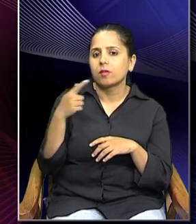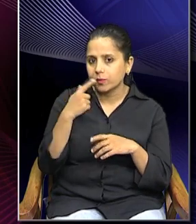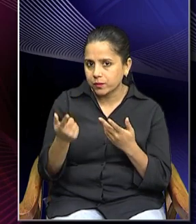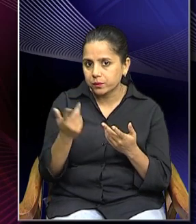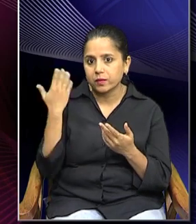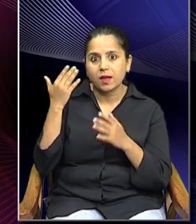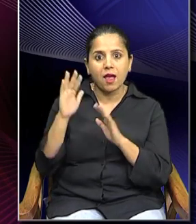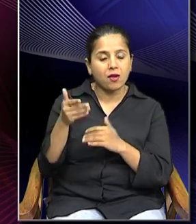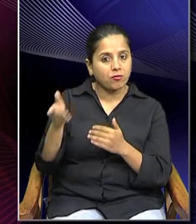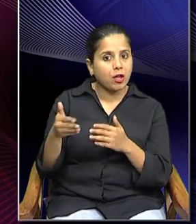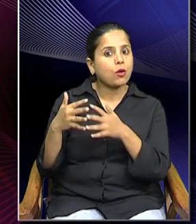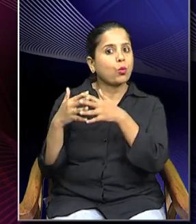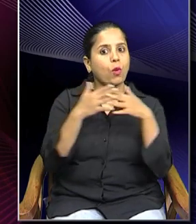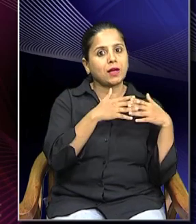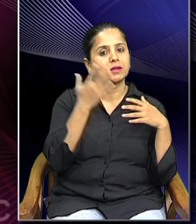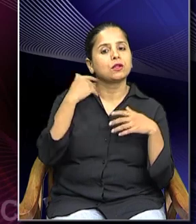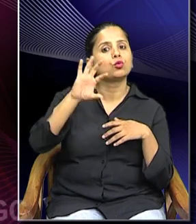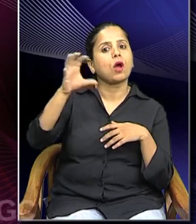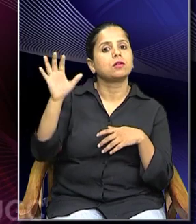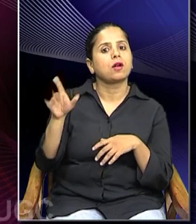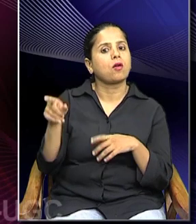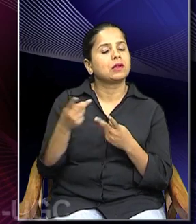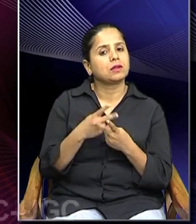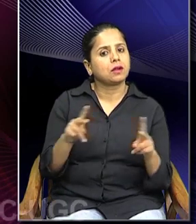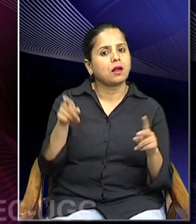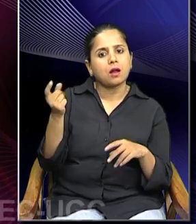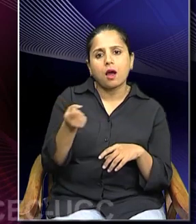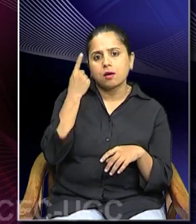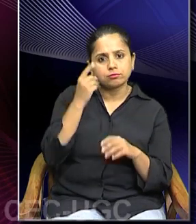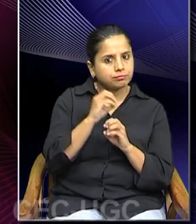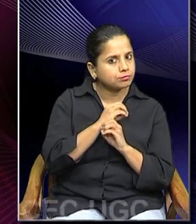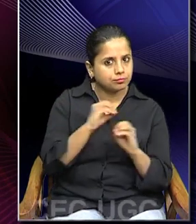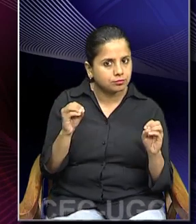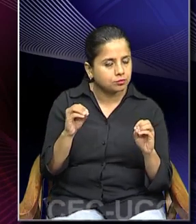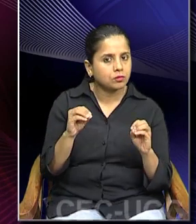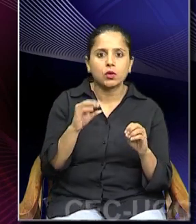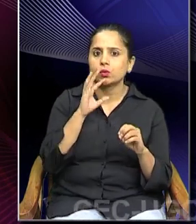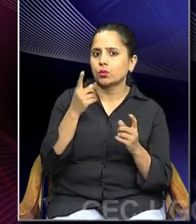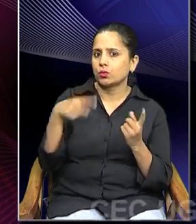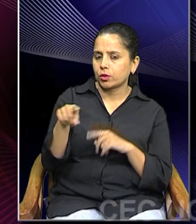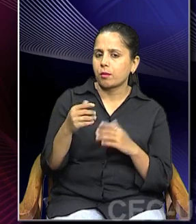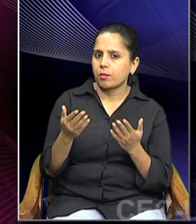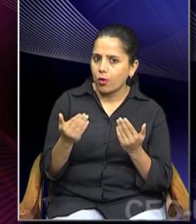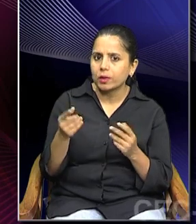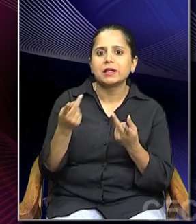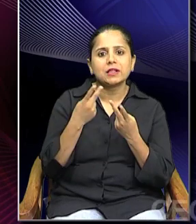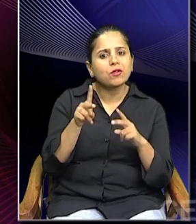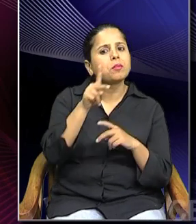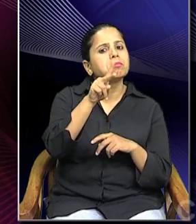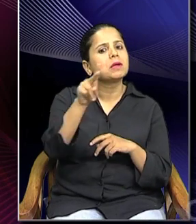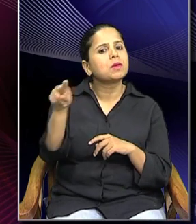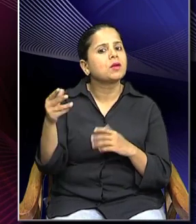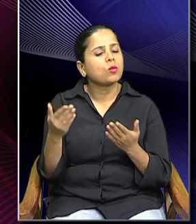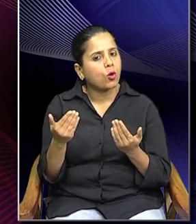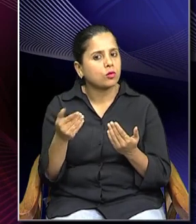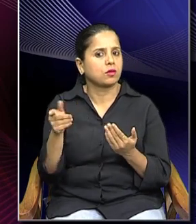was there in the Western countries. They were not understanding the fact that there could be different meanings